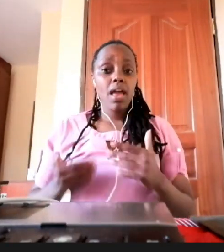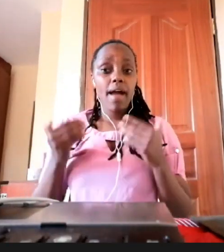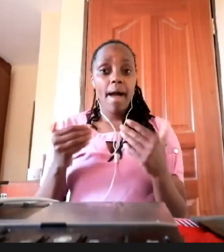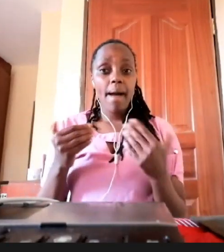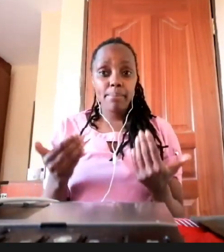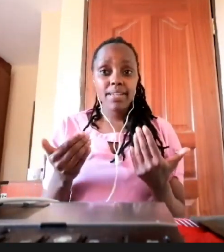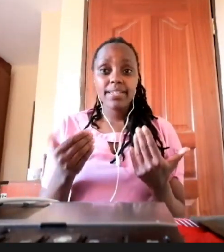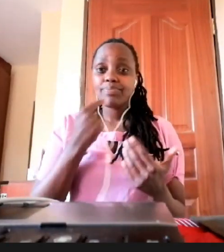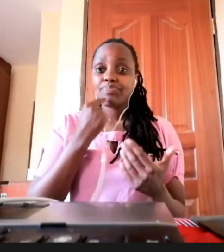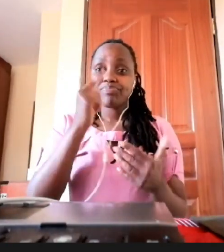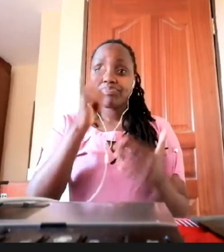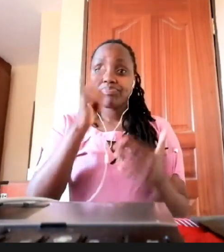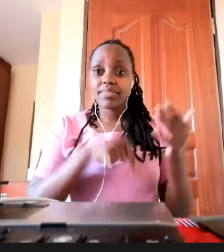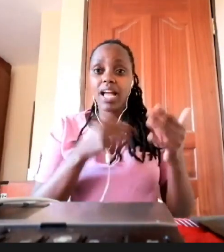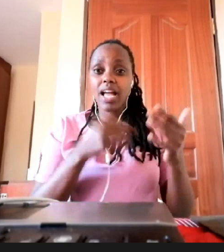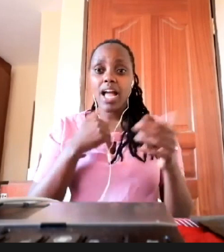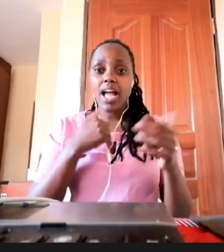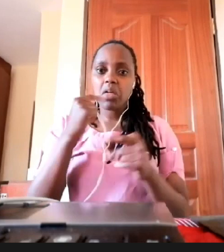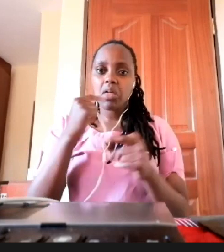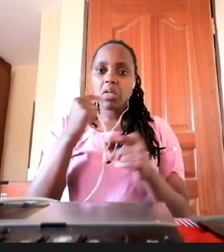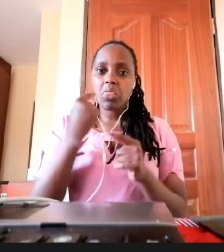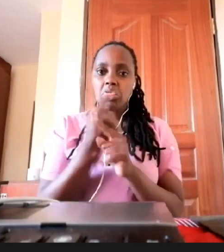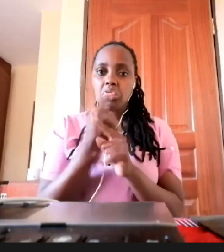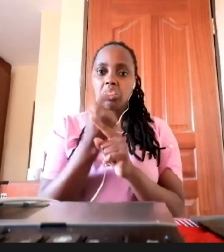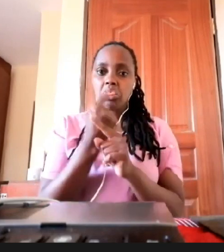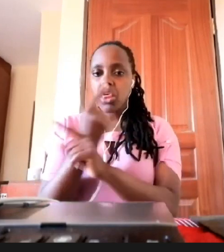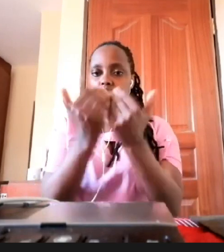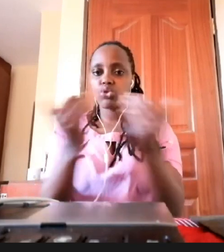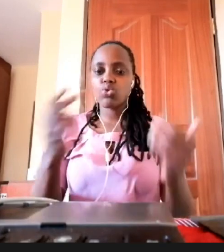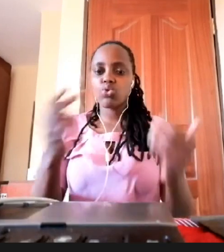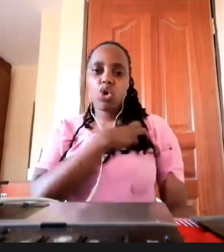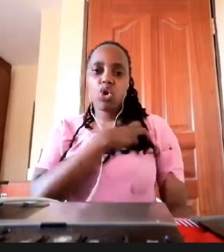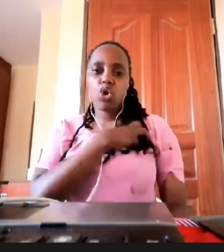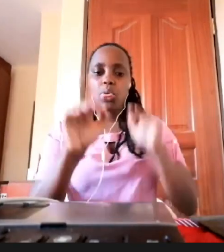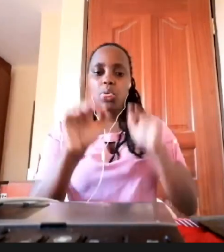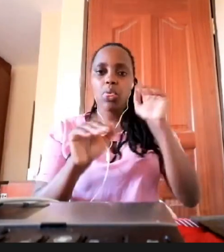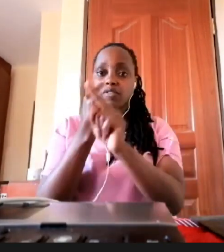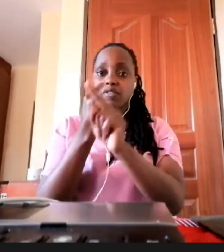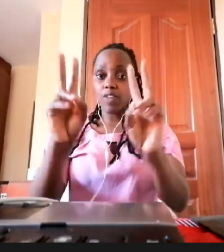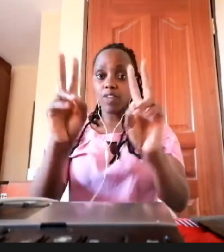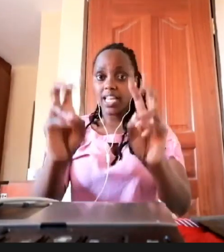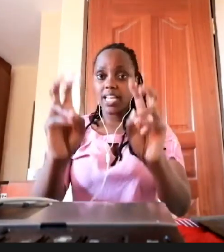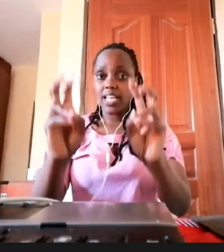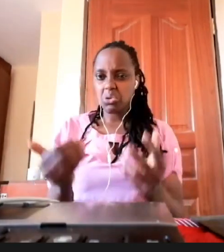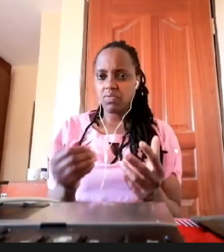that we've had a series of children's consultations on various issues. At